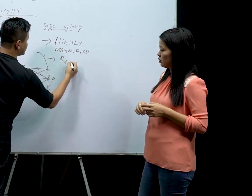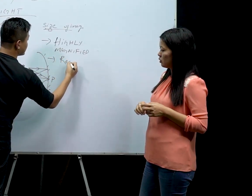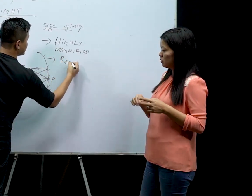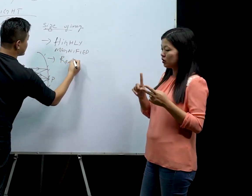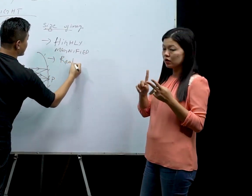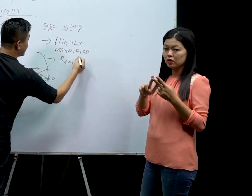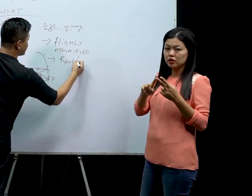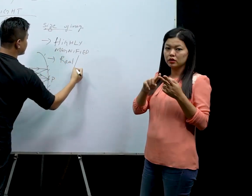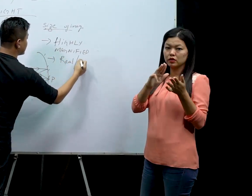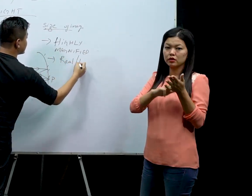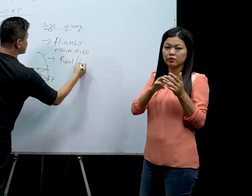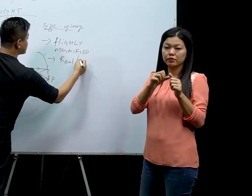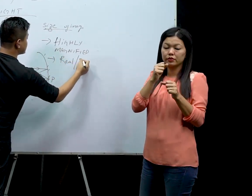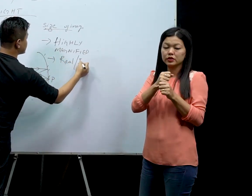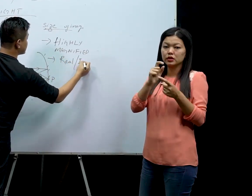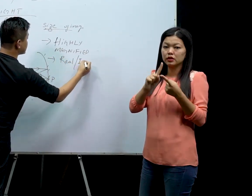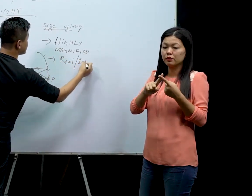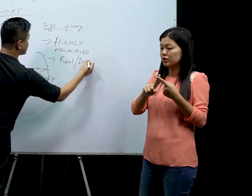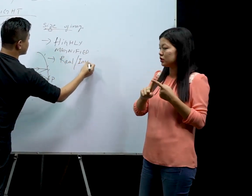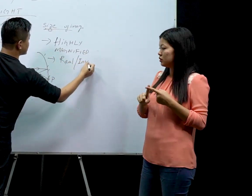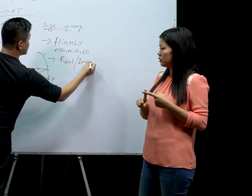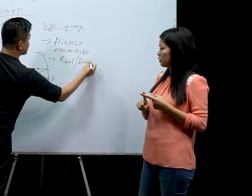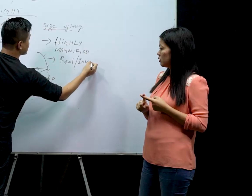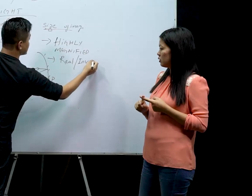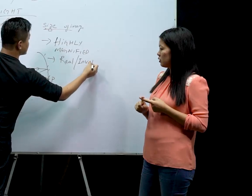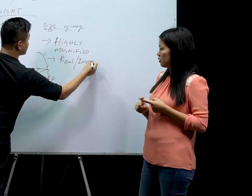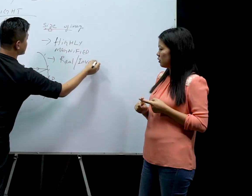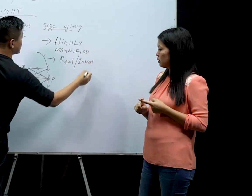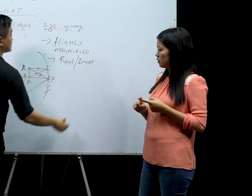real and inverted.